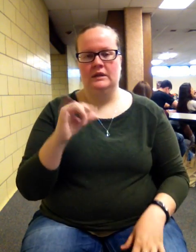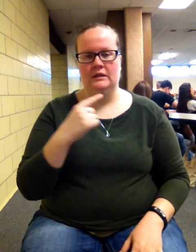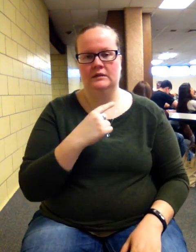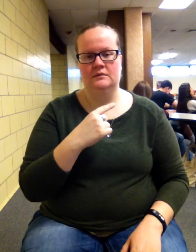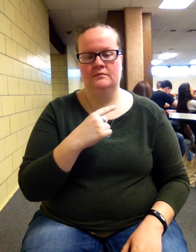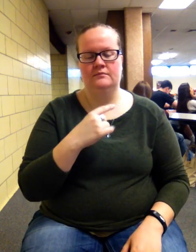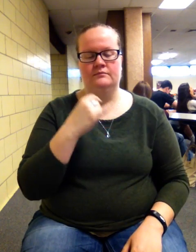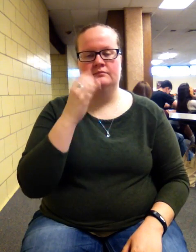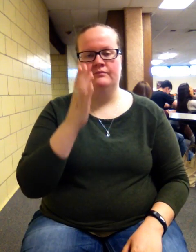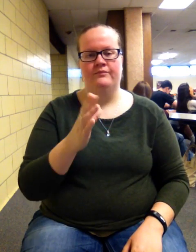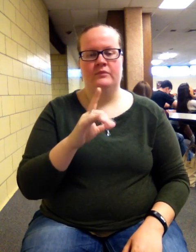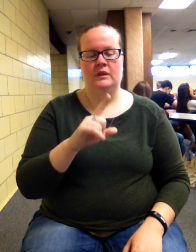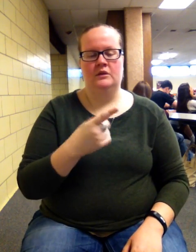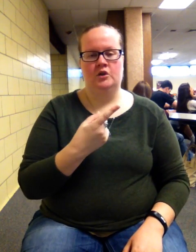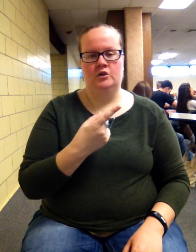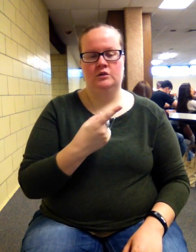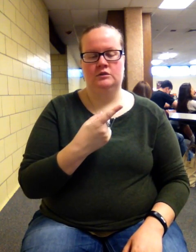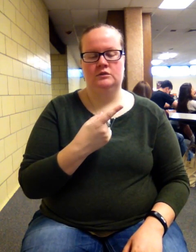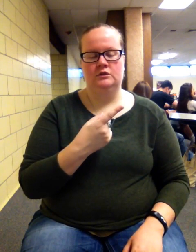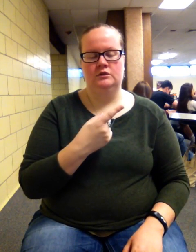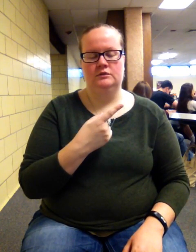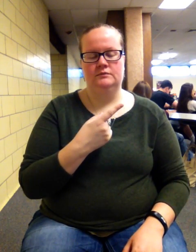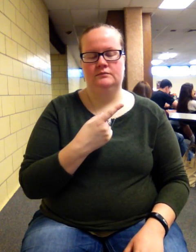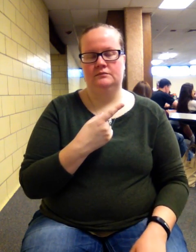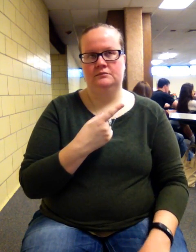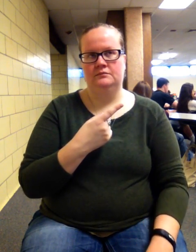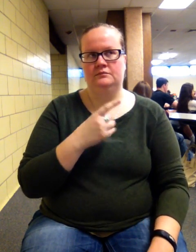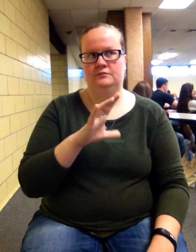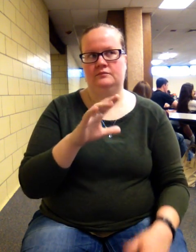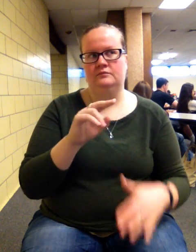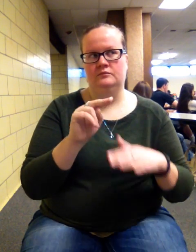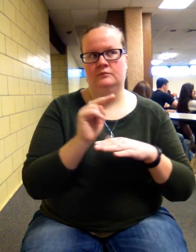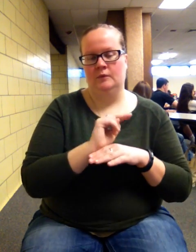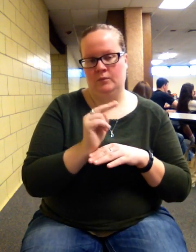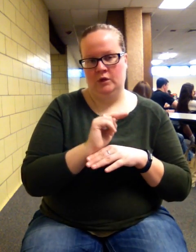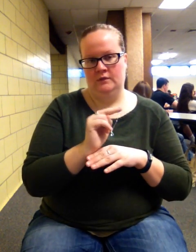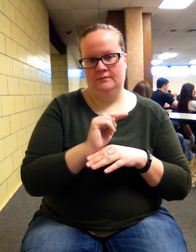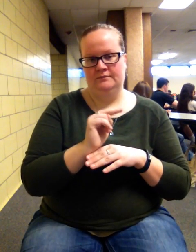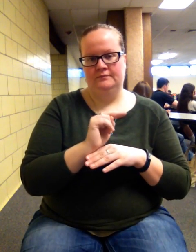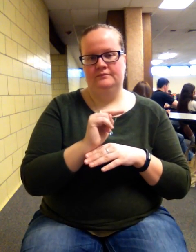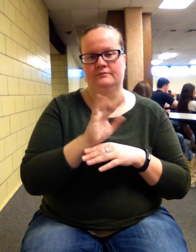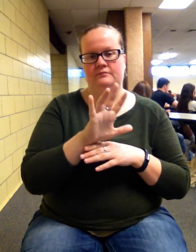been $1 for your numerator, 5% for your